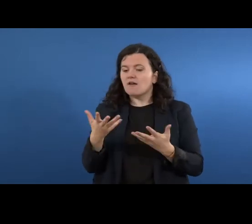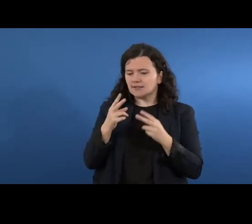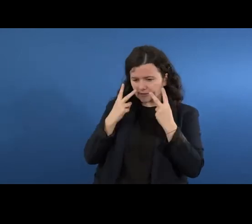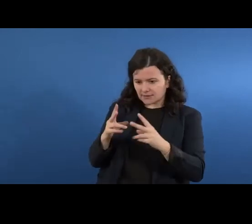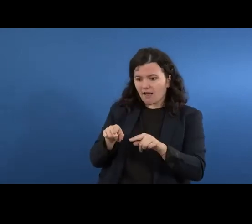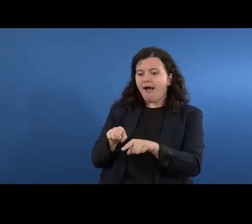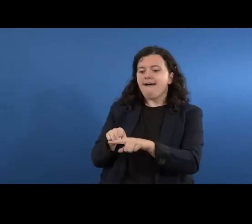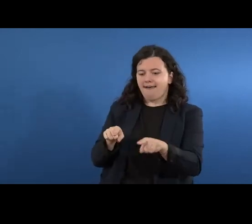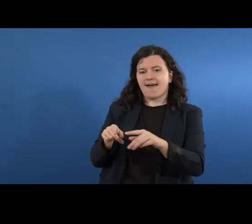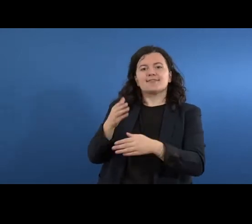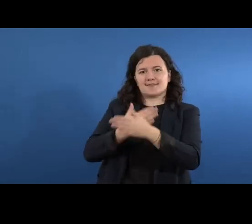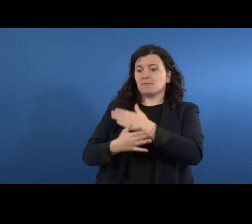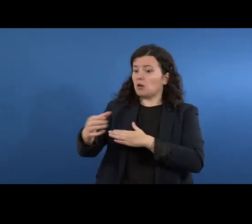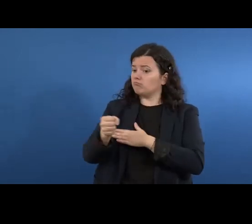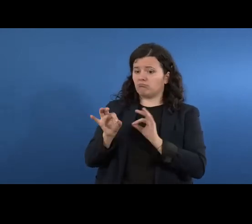and support